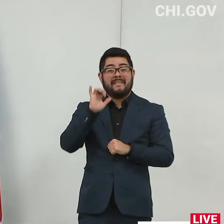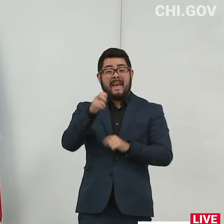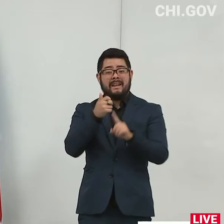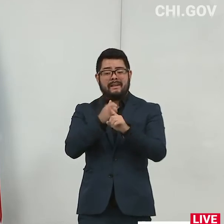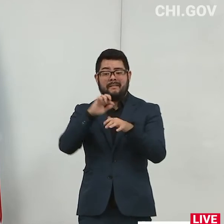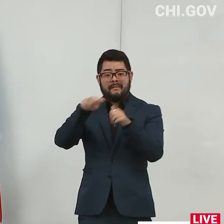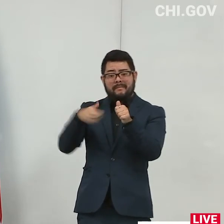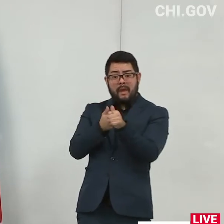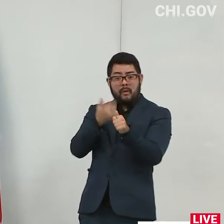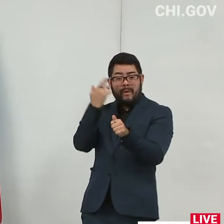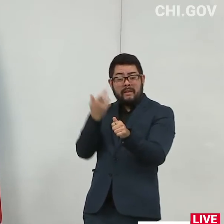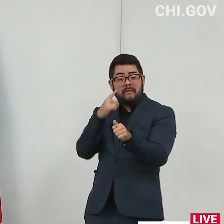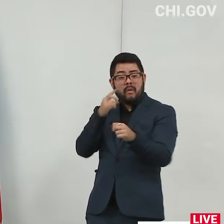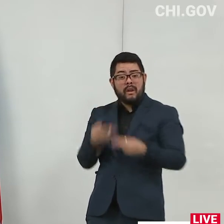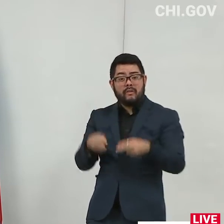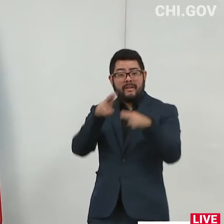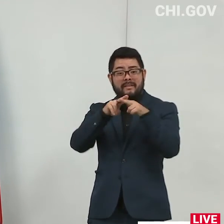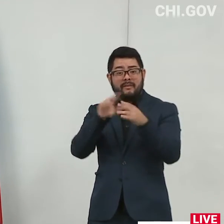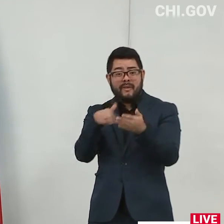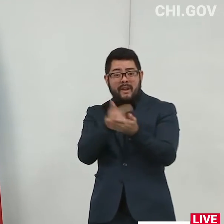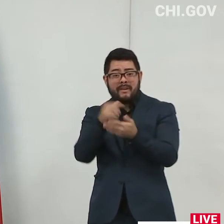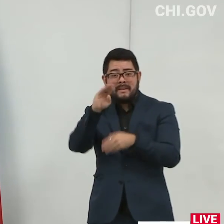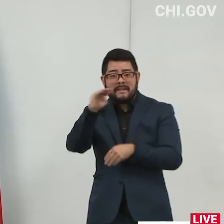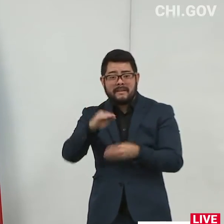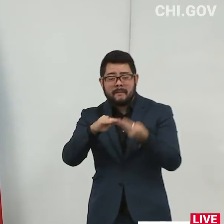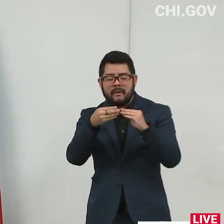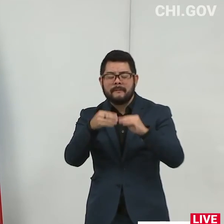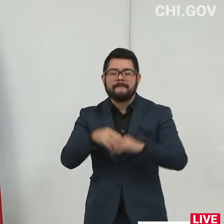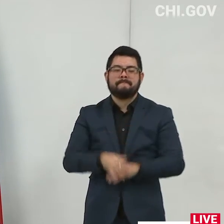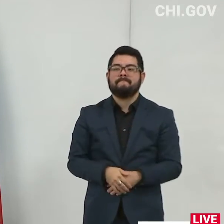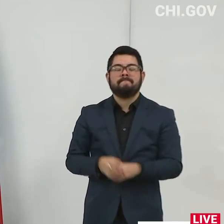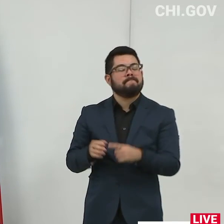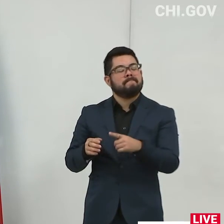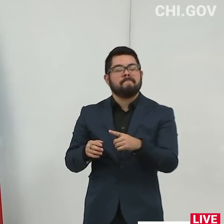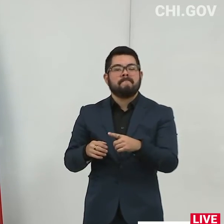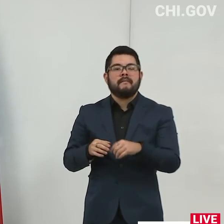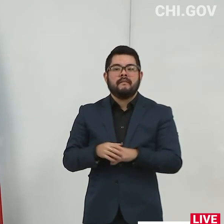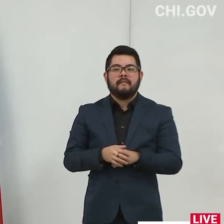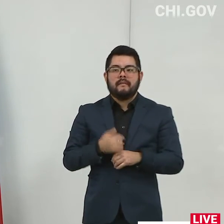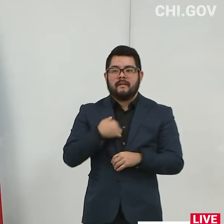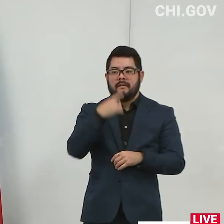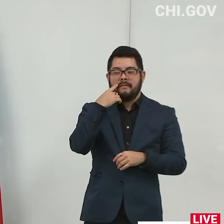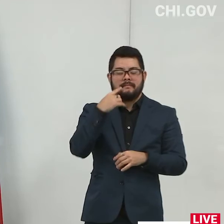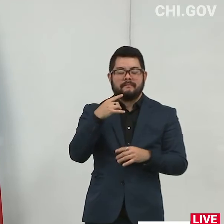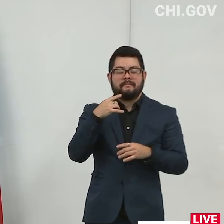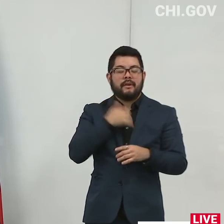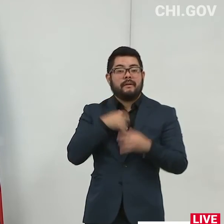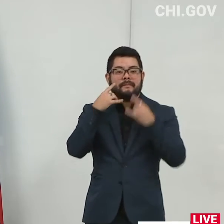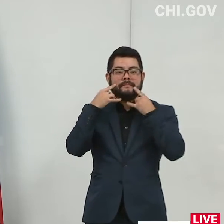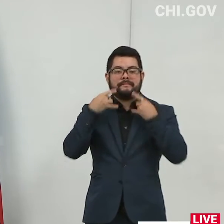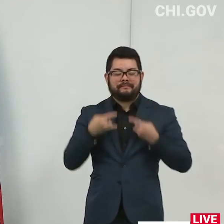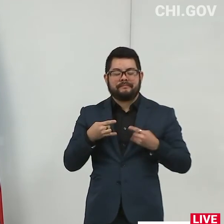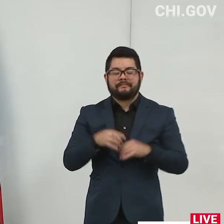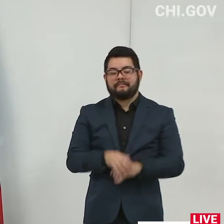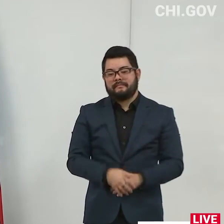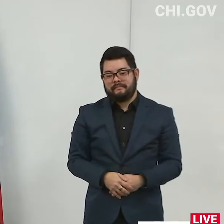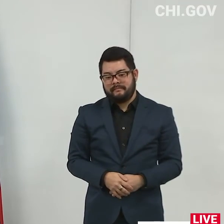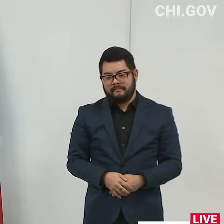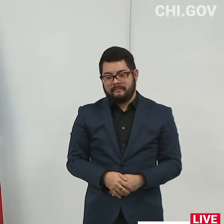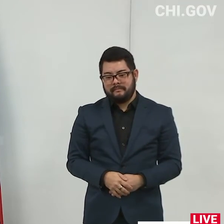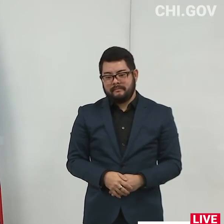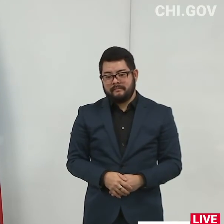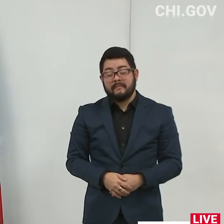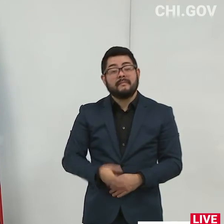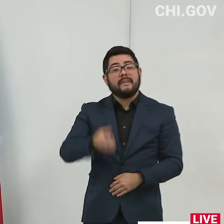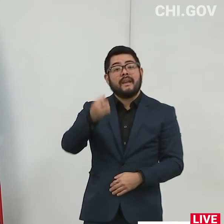in graduation rates? I would say no. I think there are a couple of points. One is let me take my mask off. One is that Chicago Public Schools,